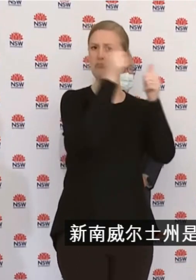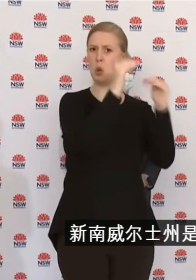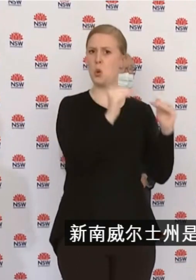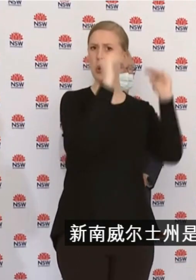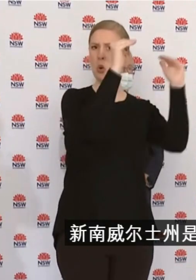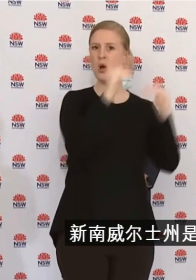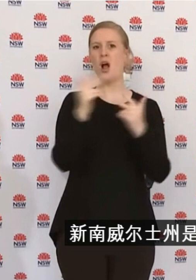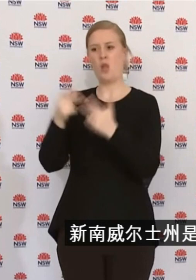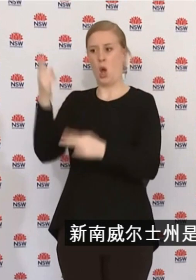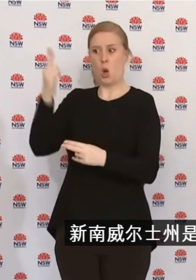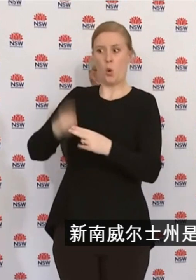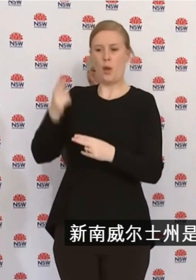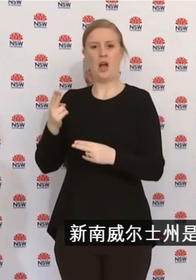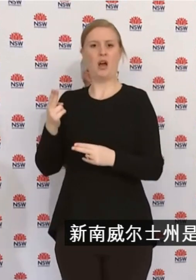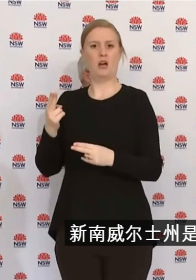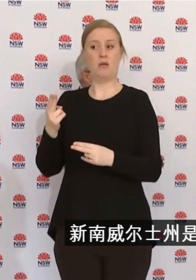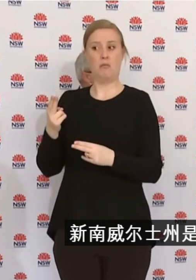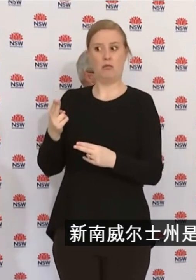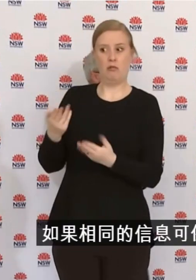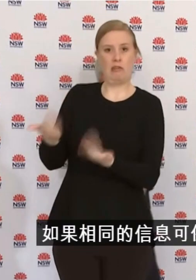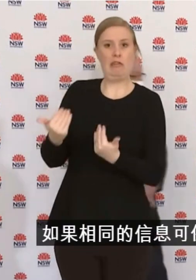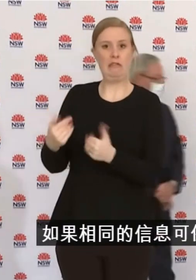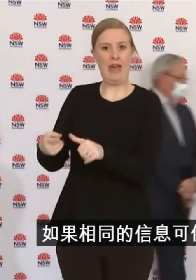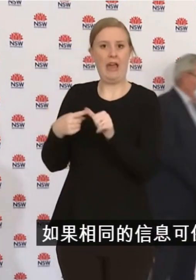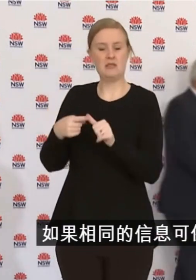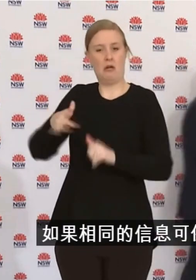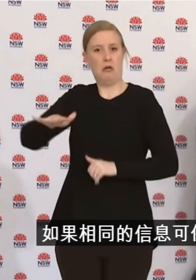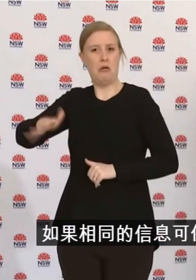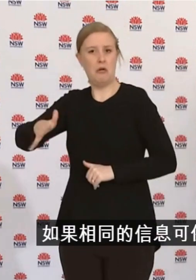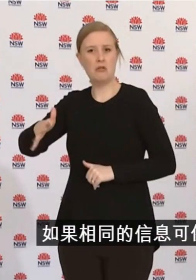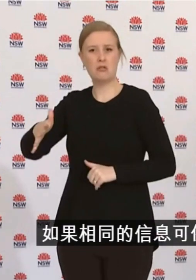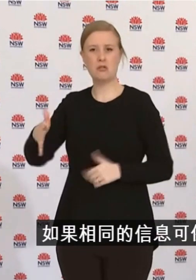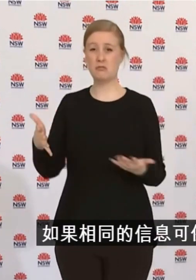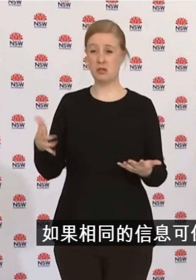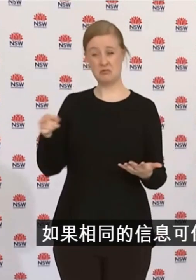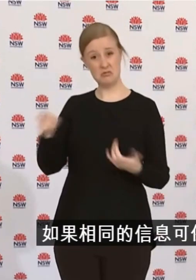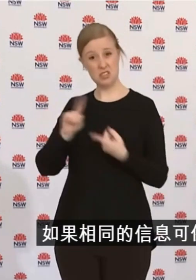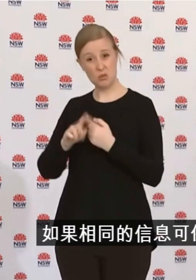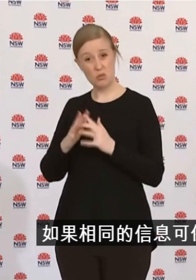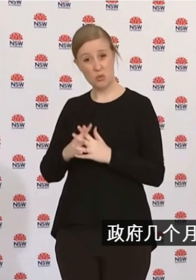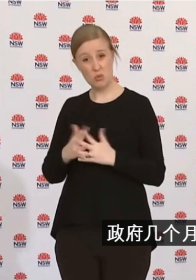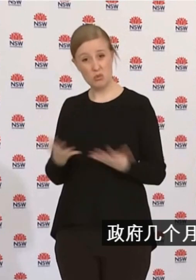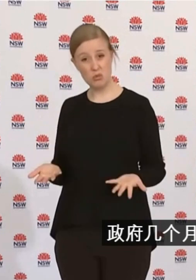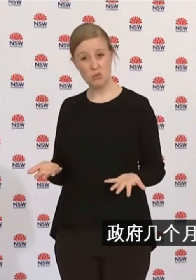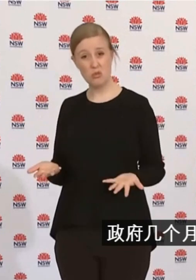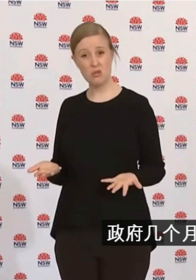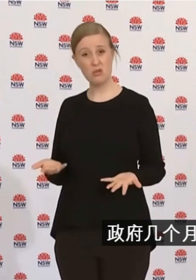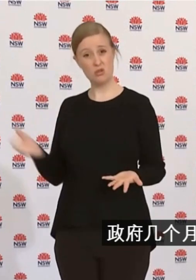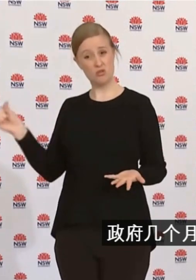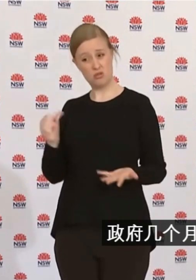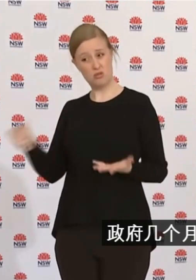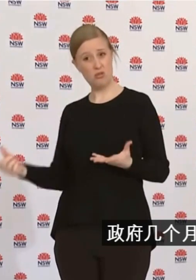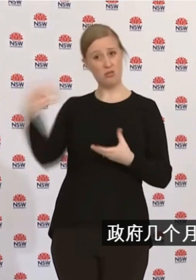adopt rapid antigen testing? And if it ever does, why is it coming so late if the same information was available to the government months